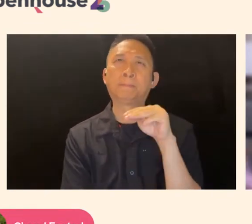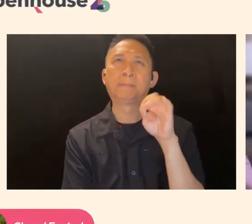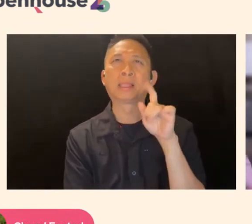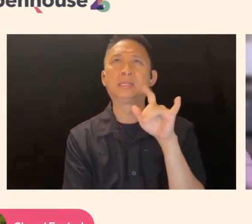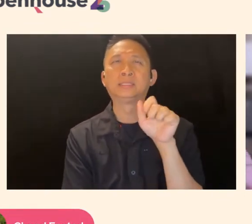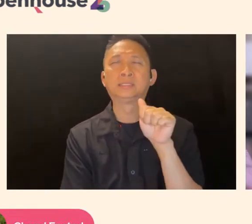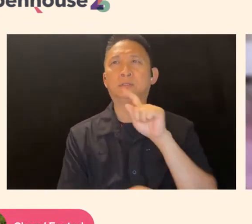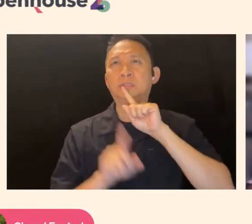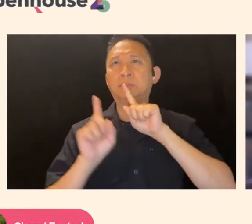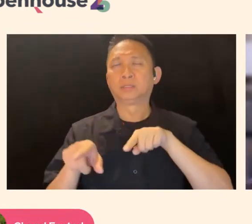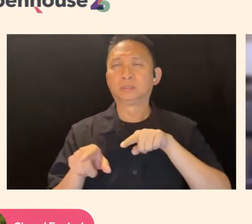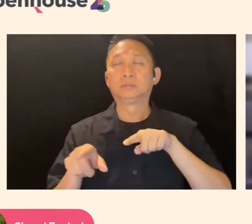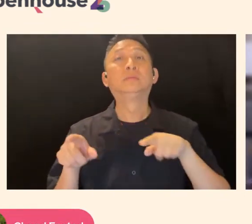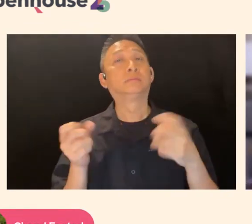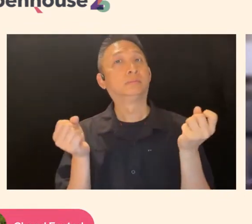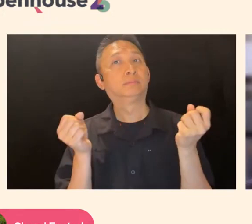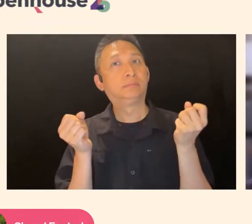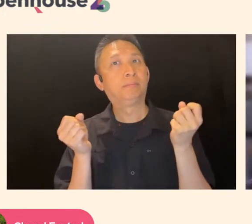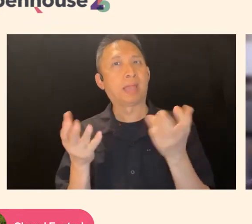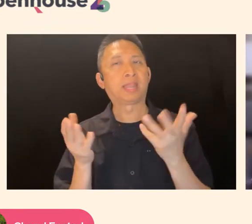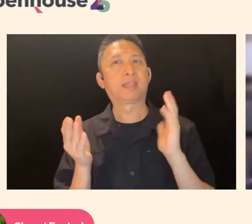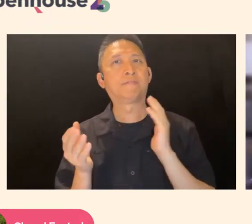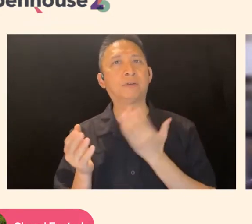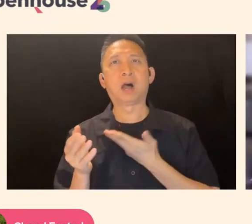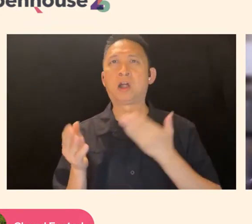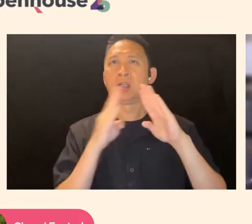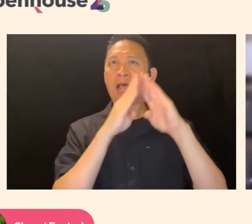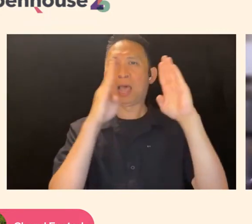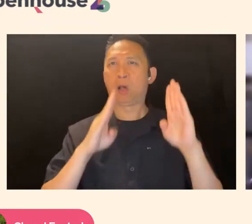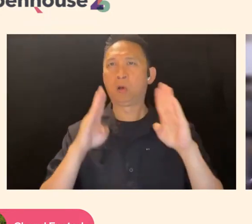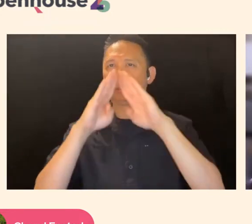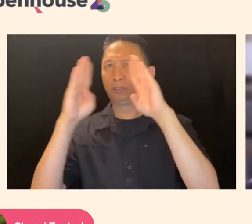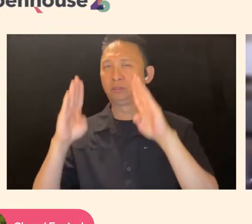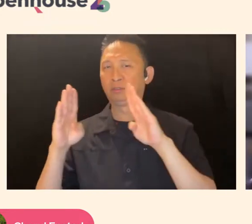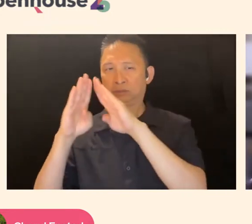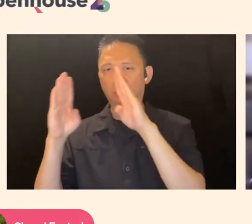so a lot of our housing is through